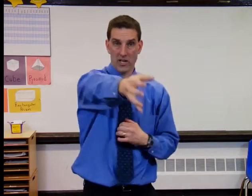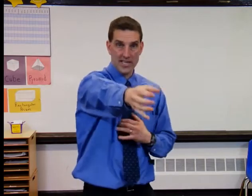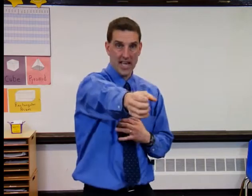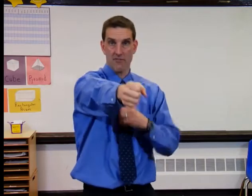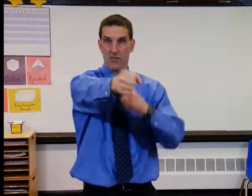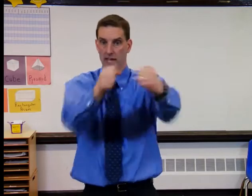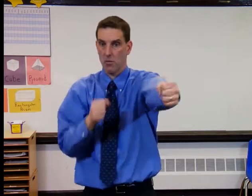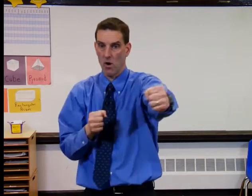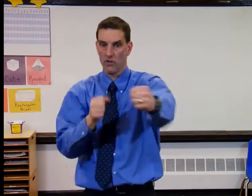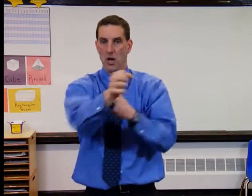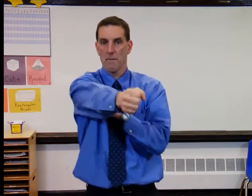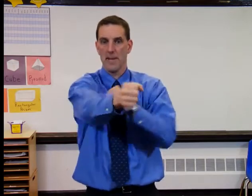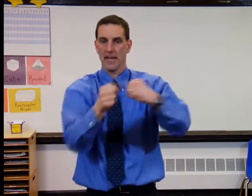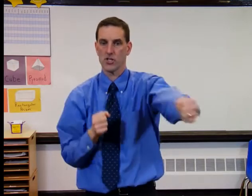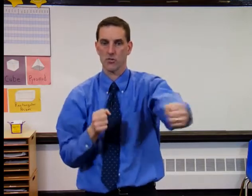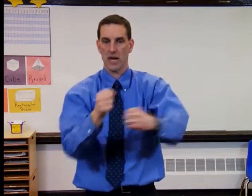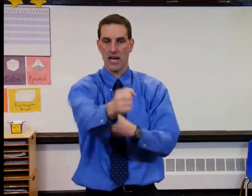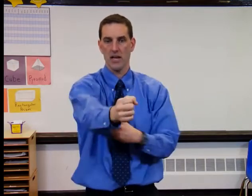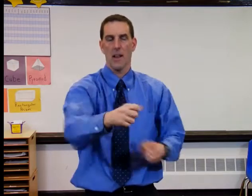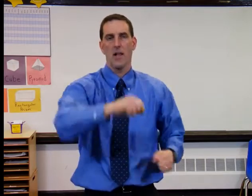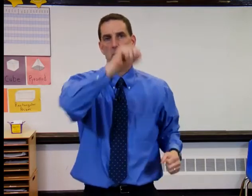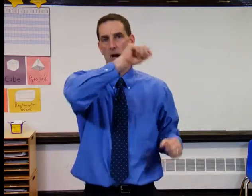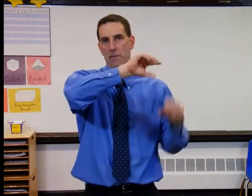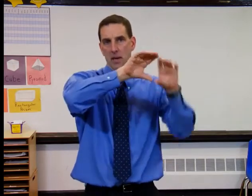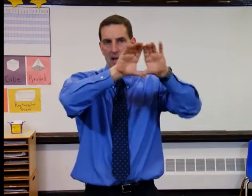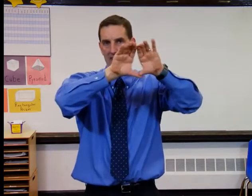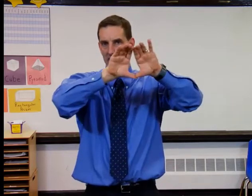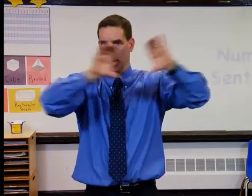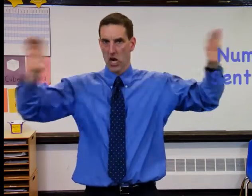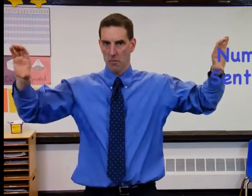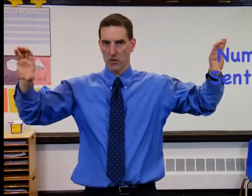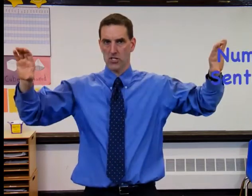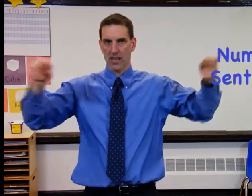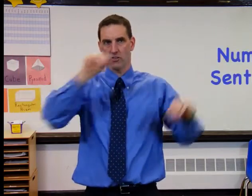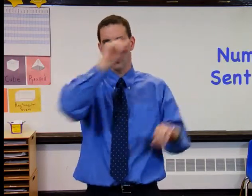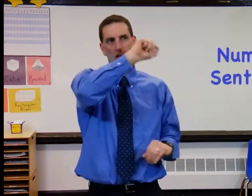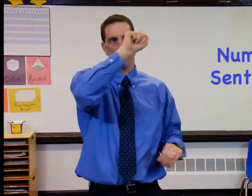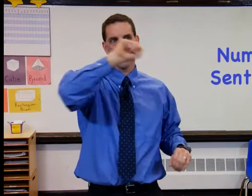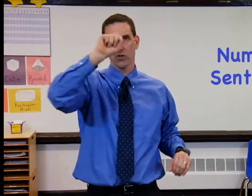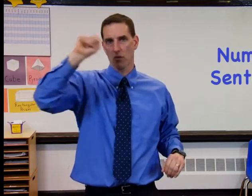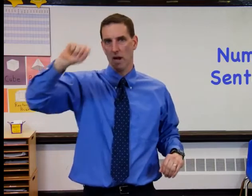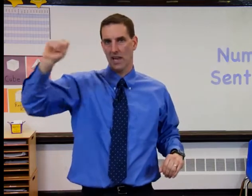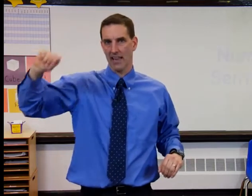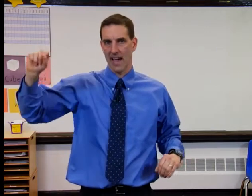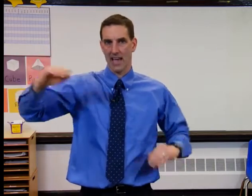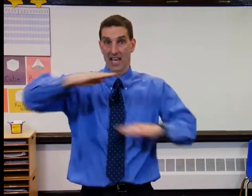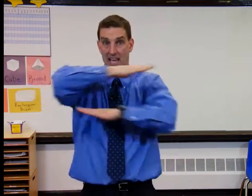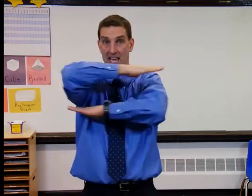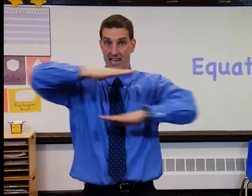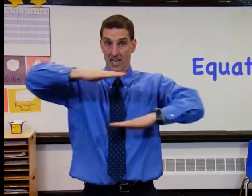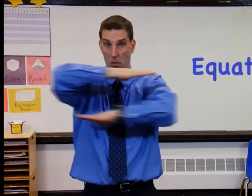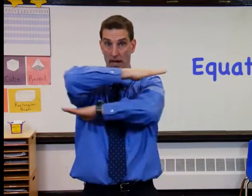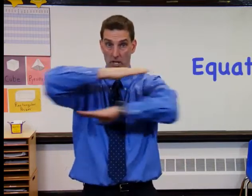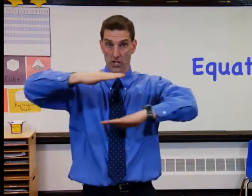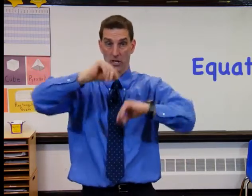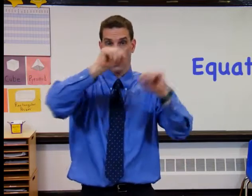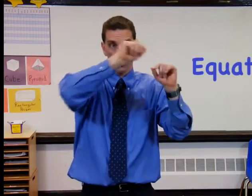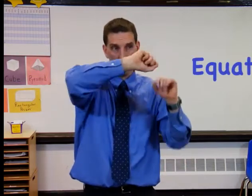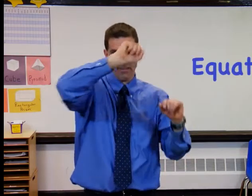110 for 10 ones. Make a trade. You might be able to have like a number sentence. So I usually write like that, an equation. So you have like a